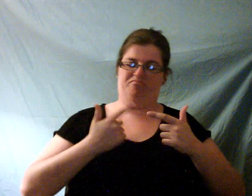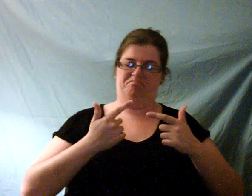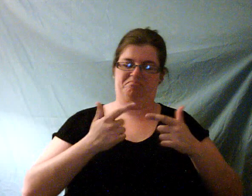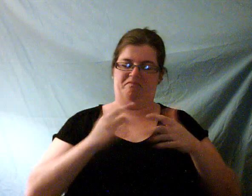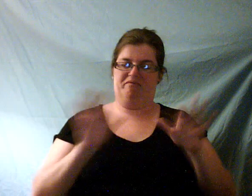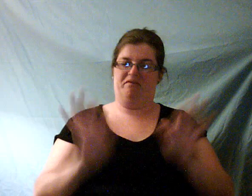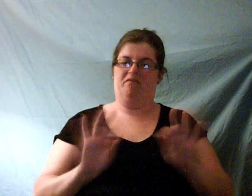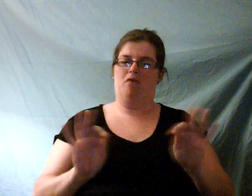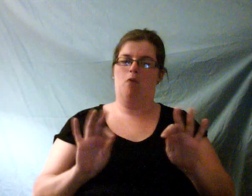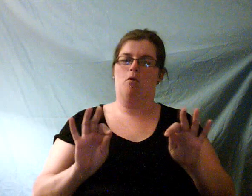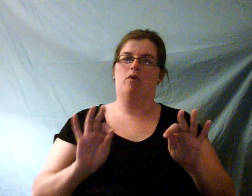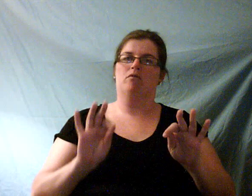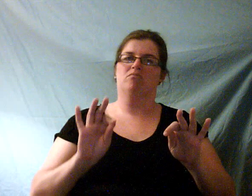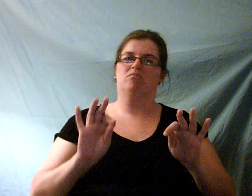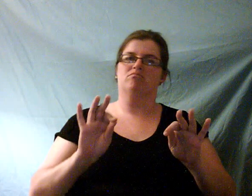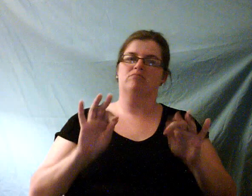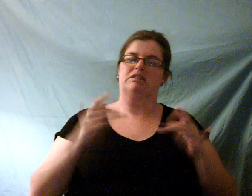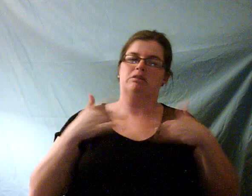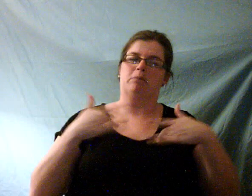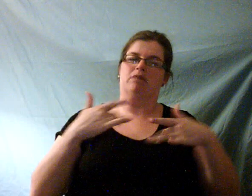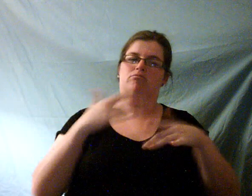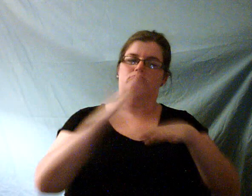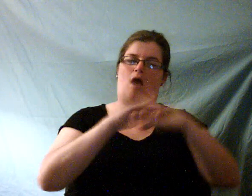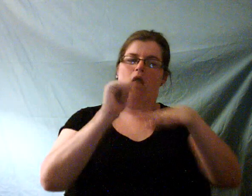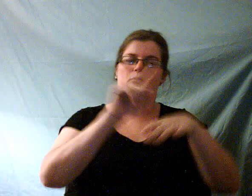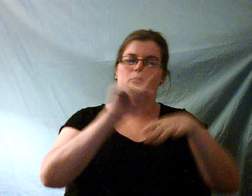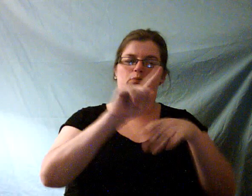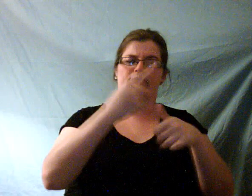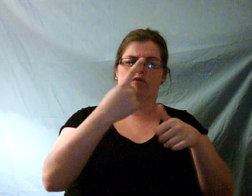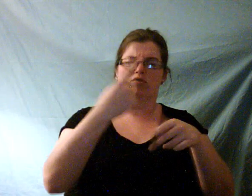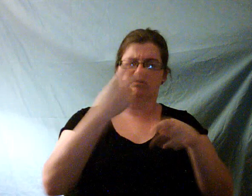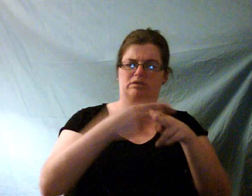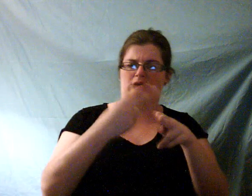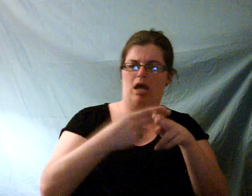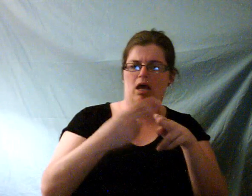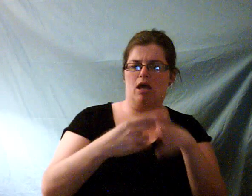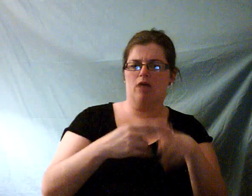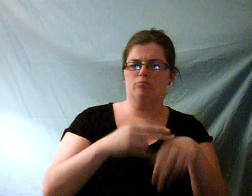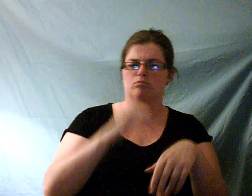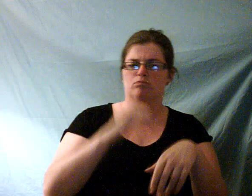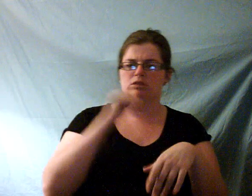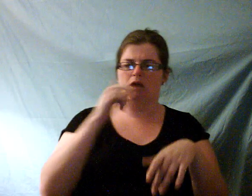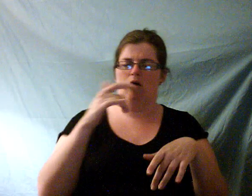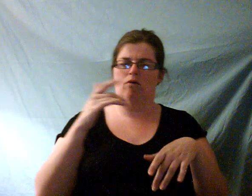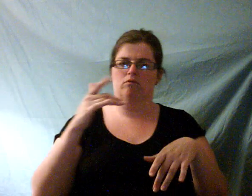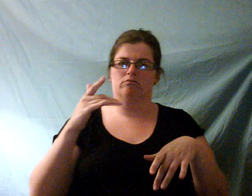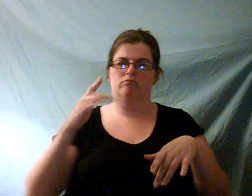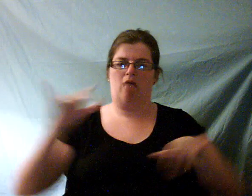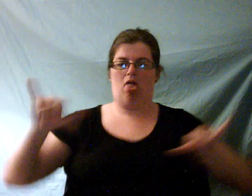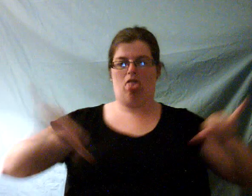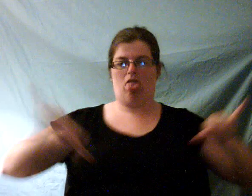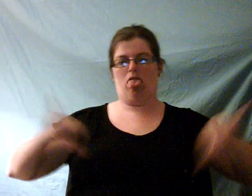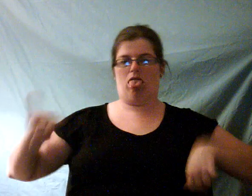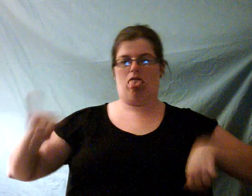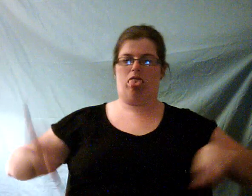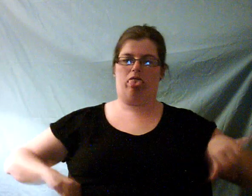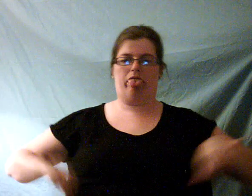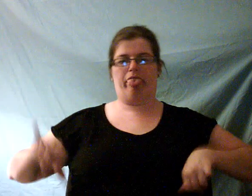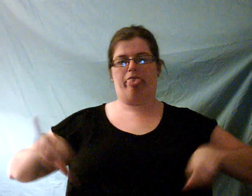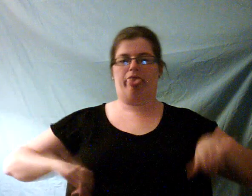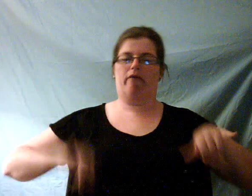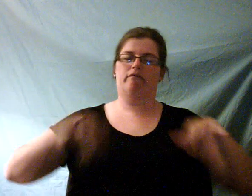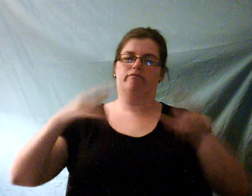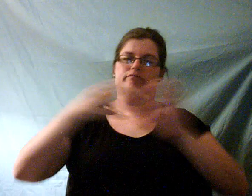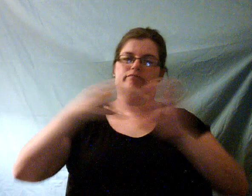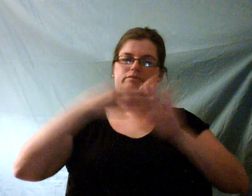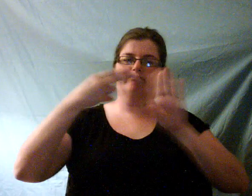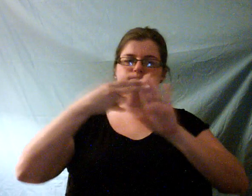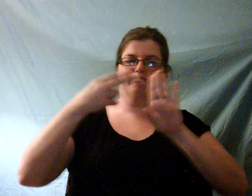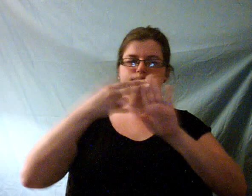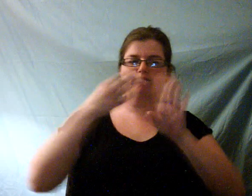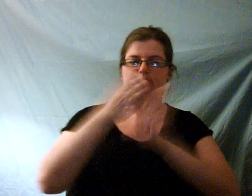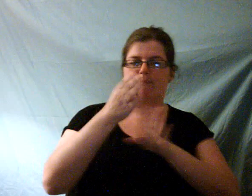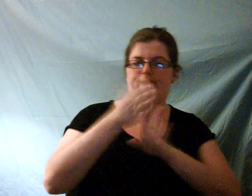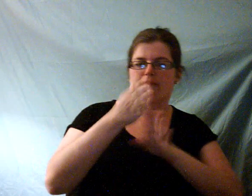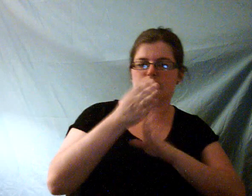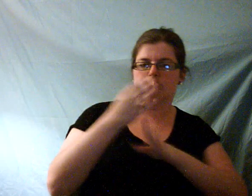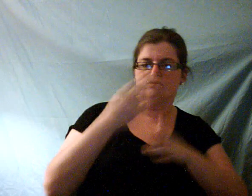each other by our first names. We don't generally flaunt titles. We we generally dress in a